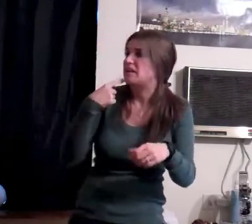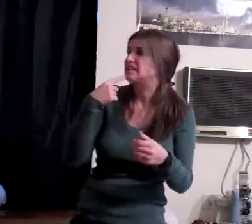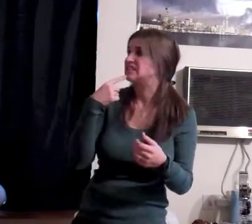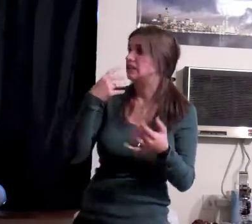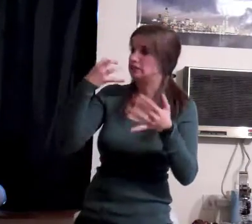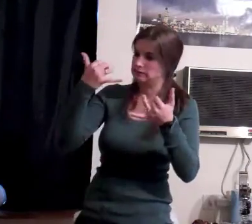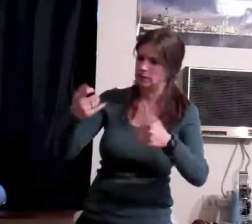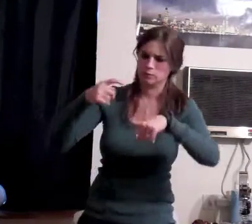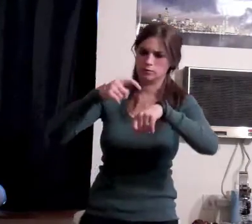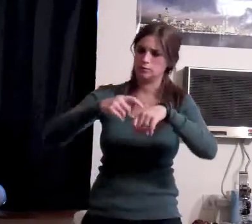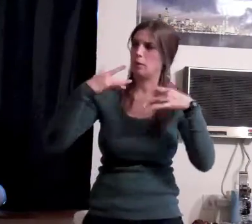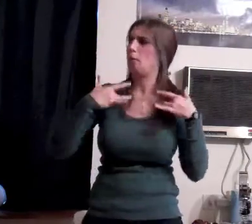off my pants?